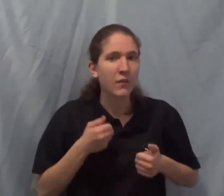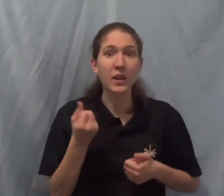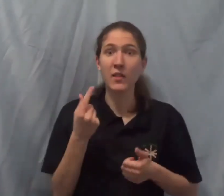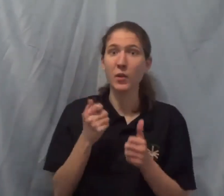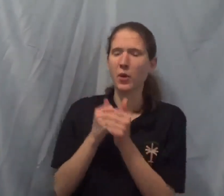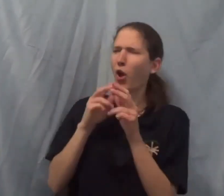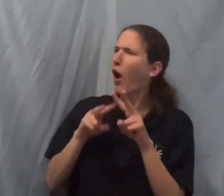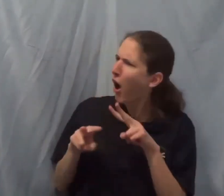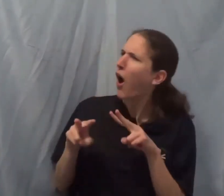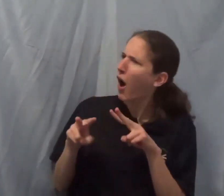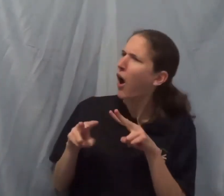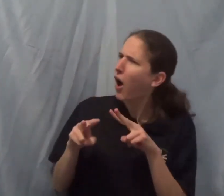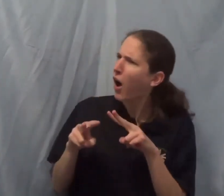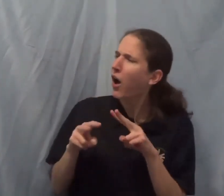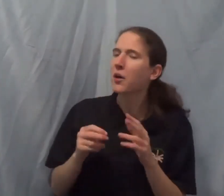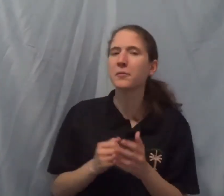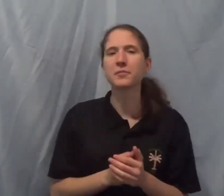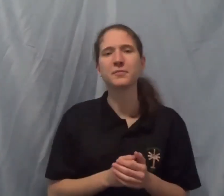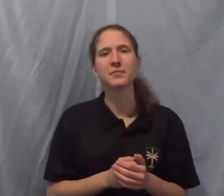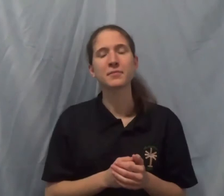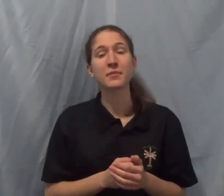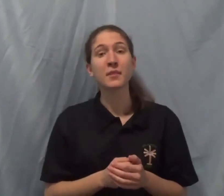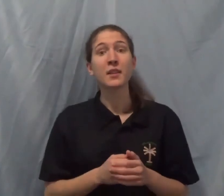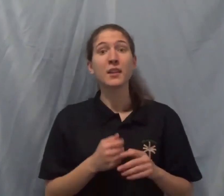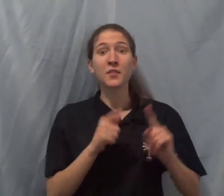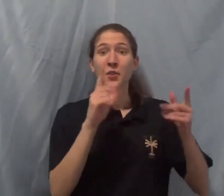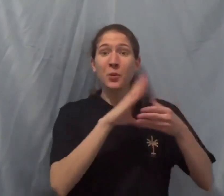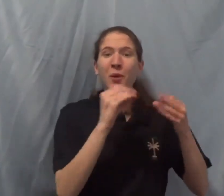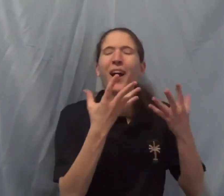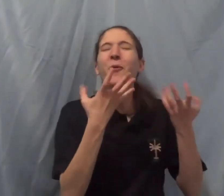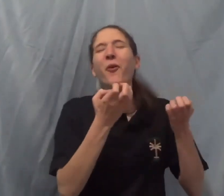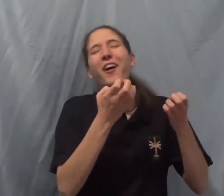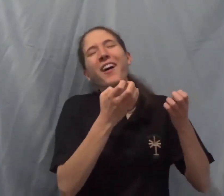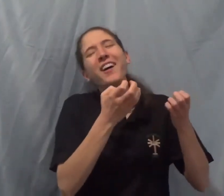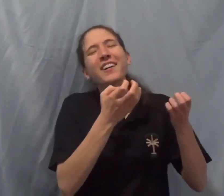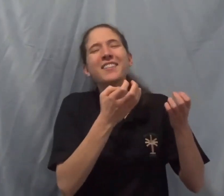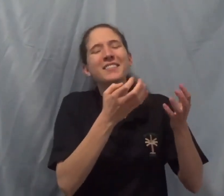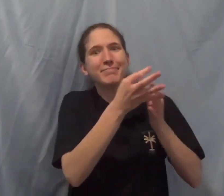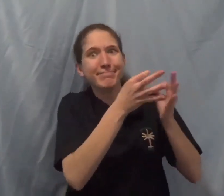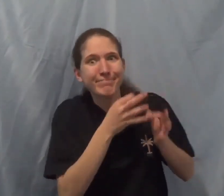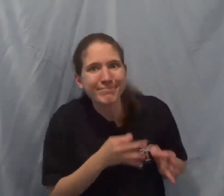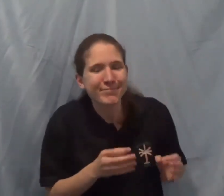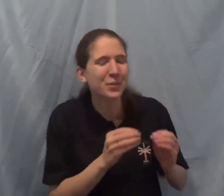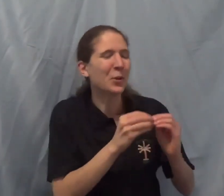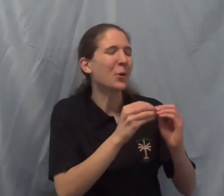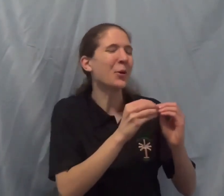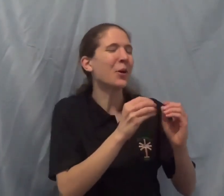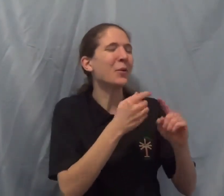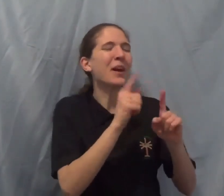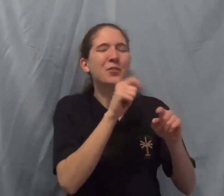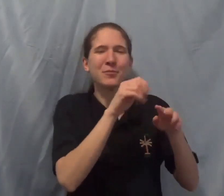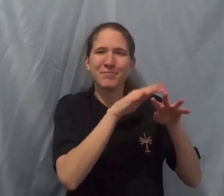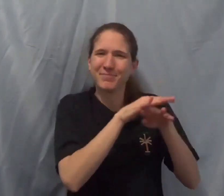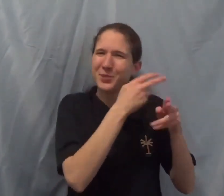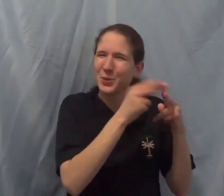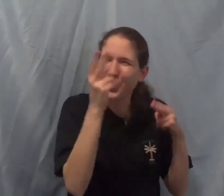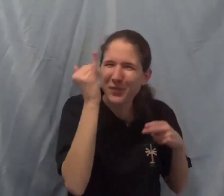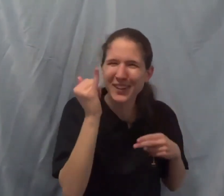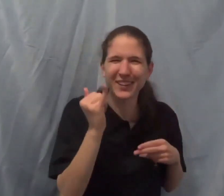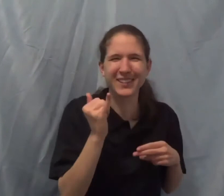from Jerusalem to Emmaus. These two disciples were totally discouraged. The cross is a horrific way of dying. And